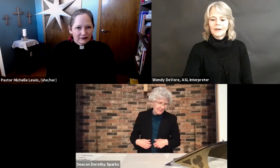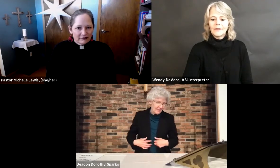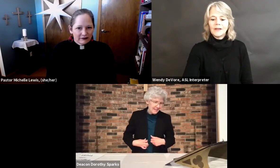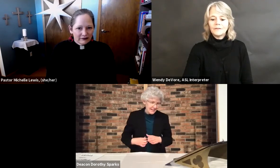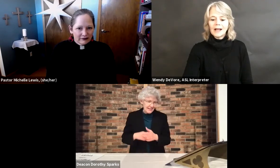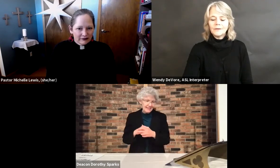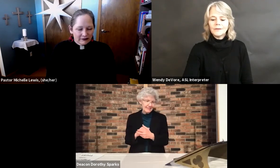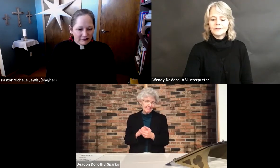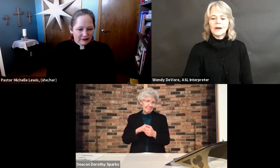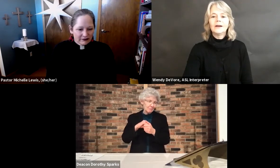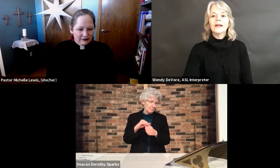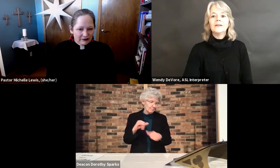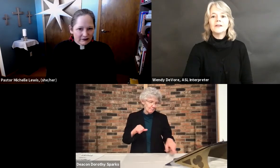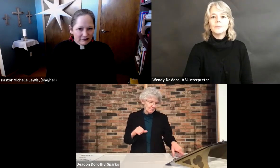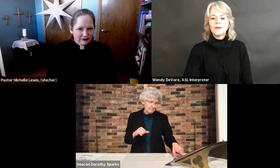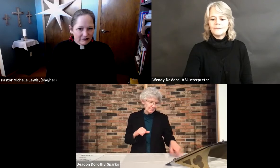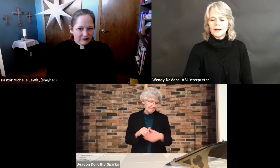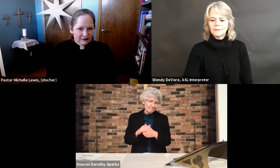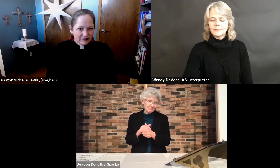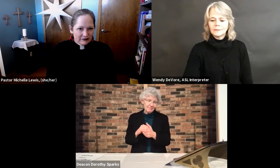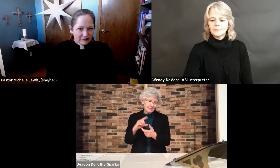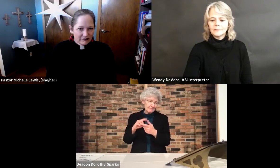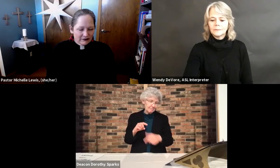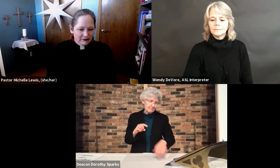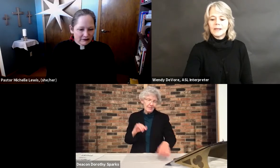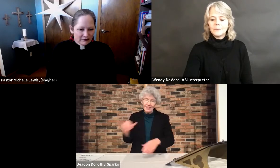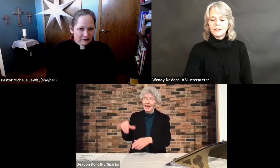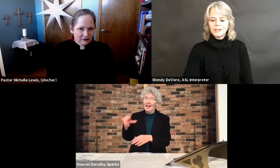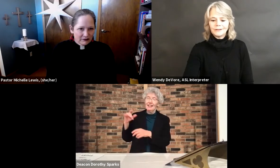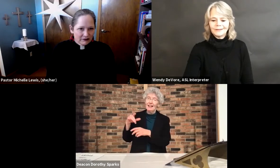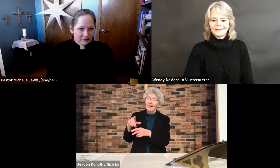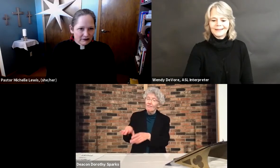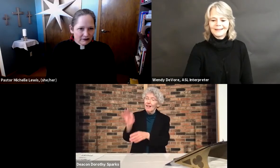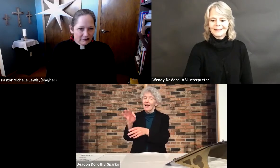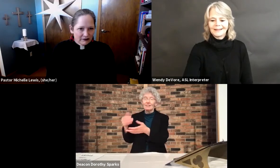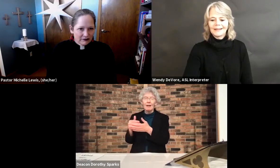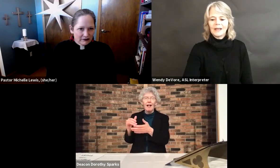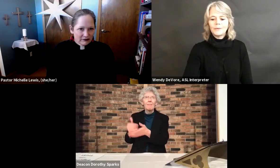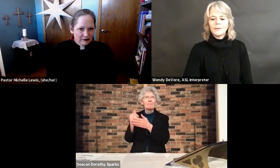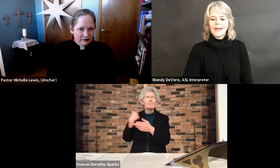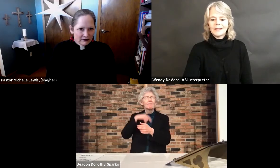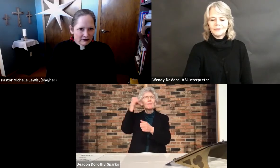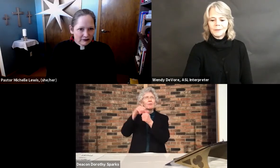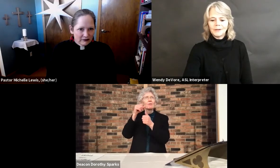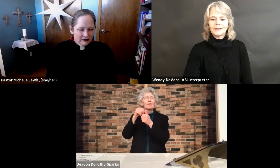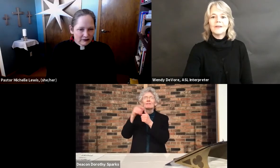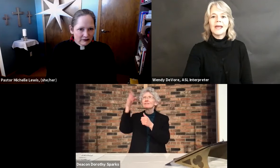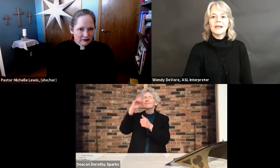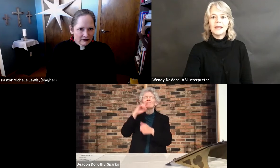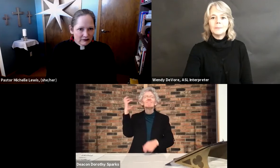And they followed the star, and that's when they found baby Jesus. And through that experience, they had a